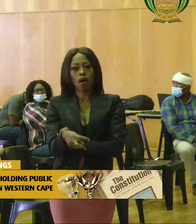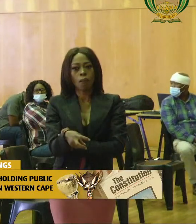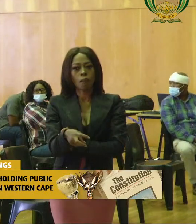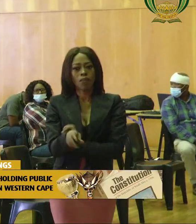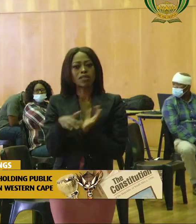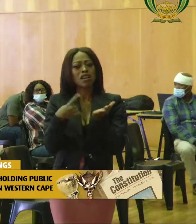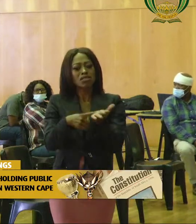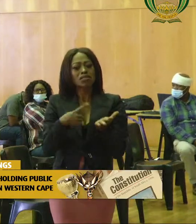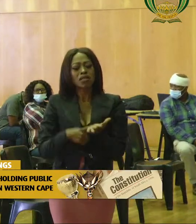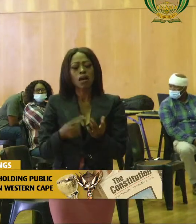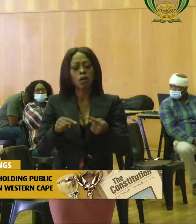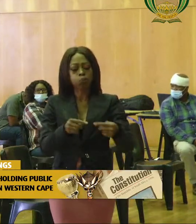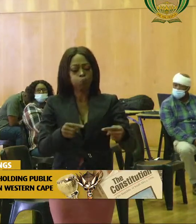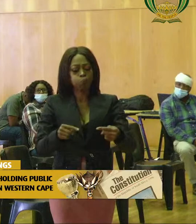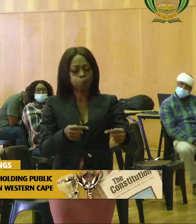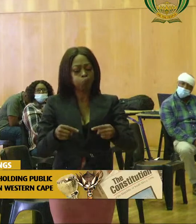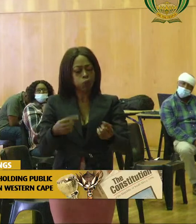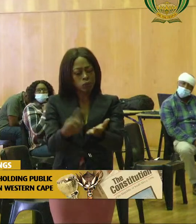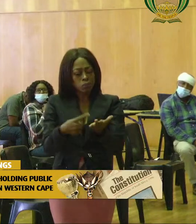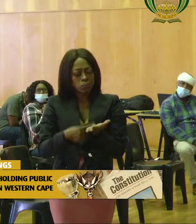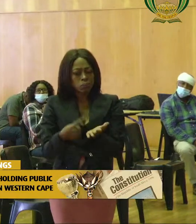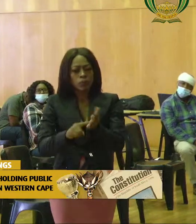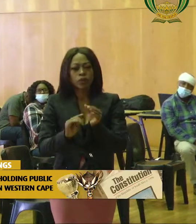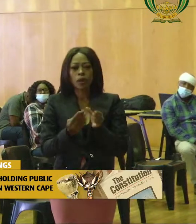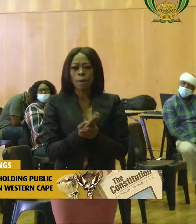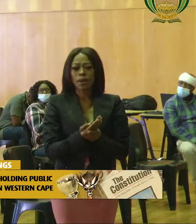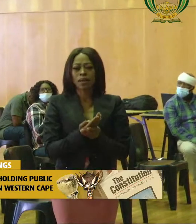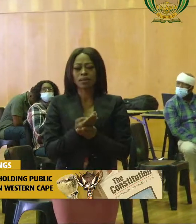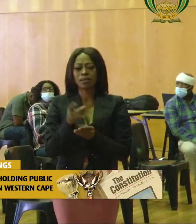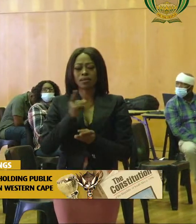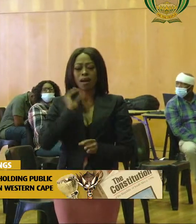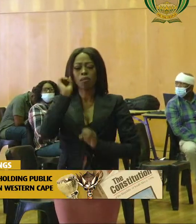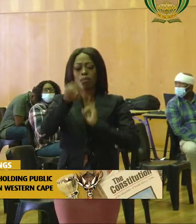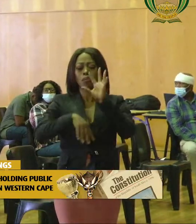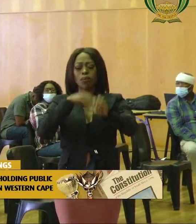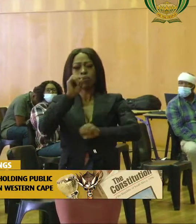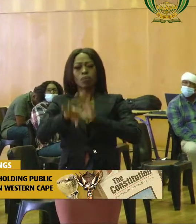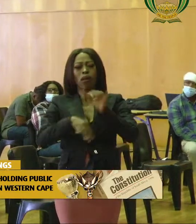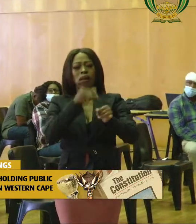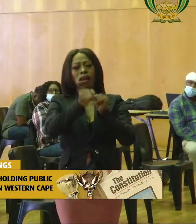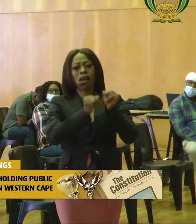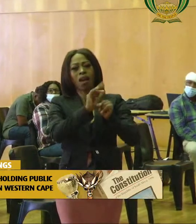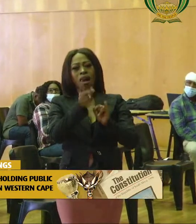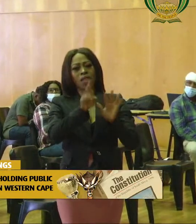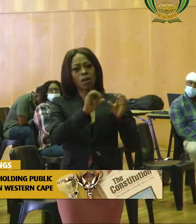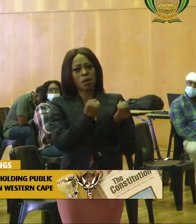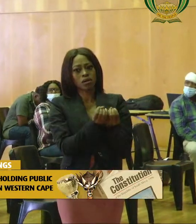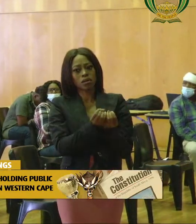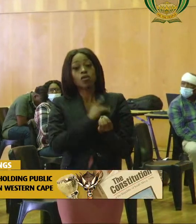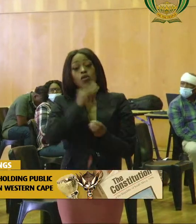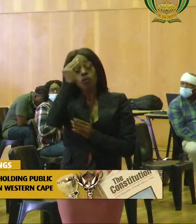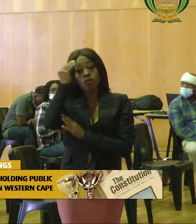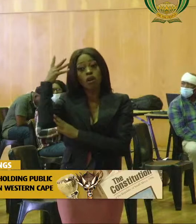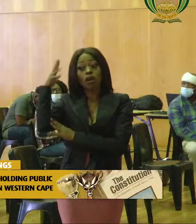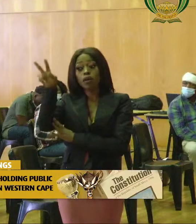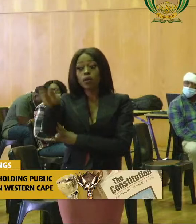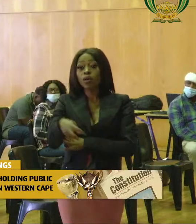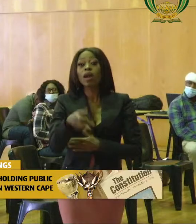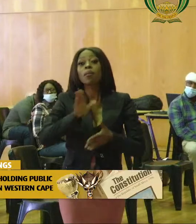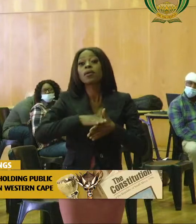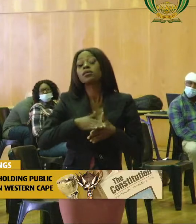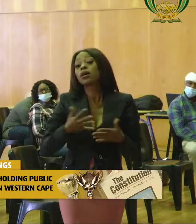discussing or debating the bill, and come and hammer other or lambast on other party, and forget that you came here to discuss the